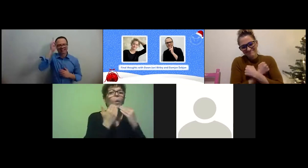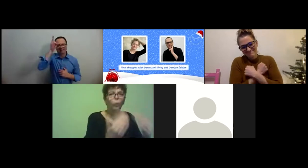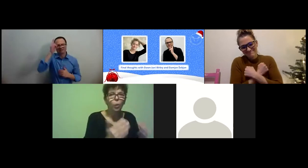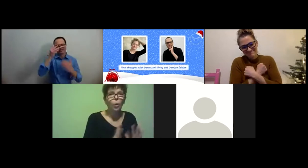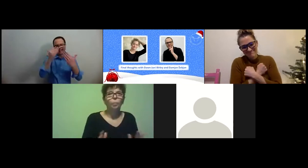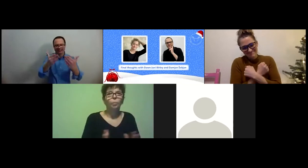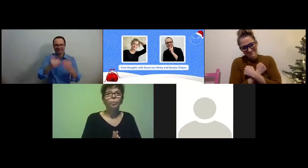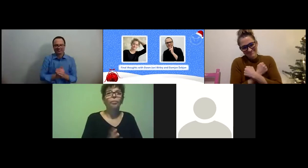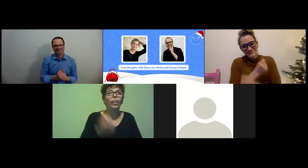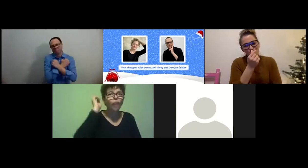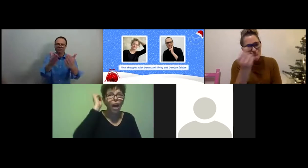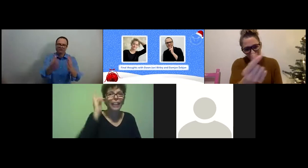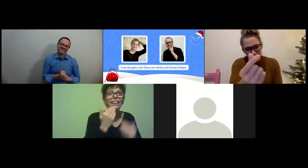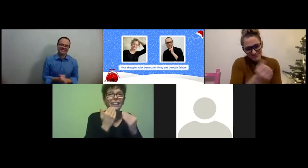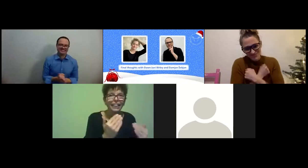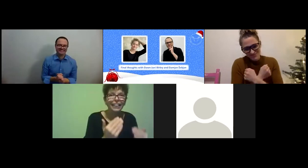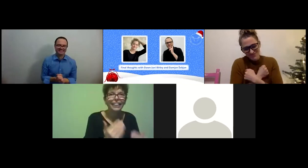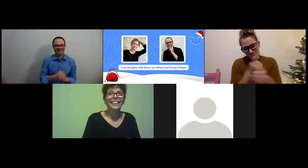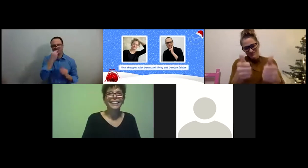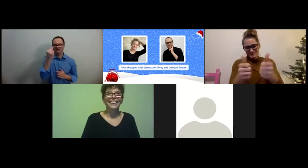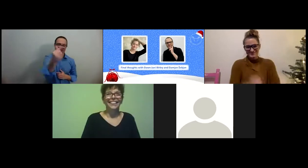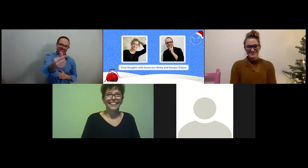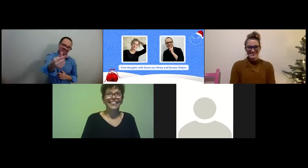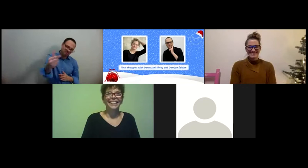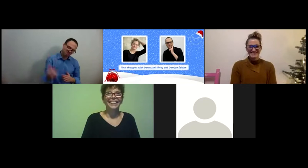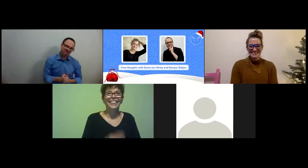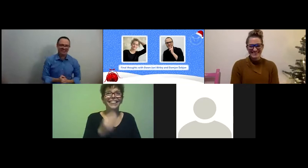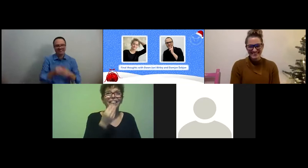together. We'll do it. Thank you, Dawn. Thank you so much.